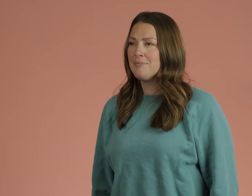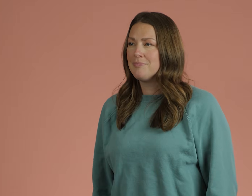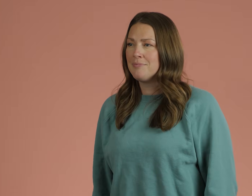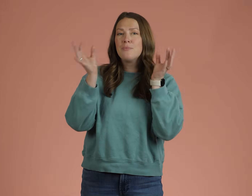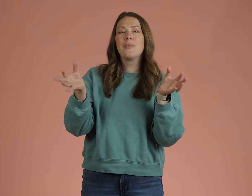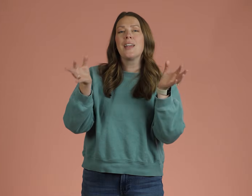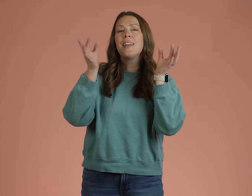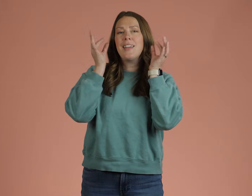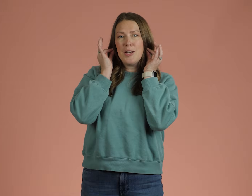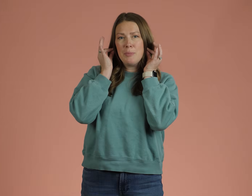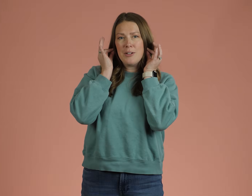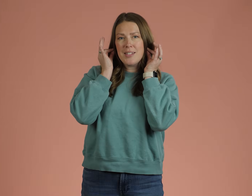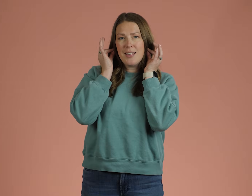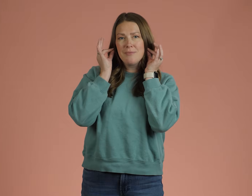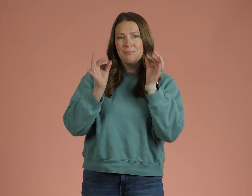ears. Ear piercing.